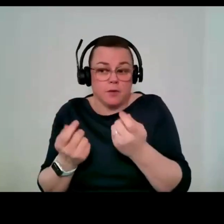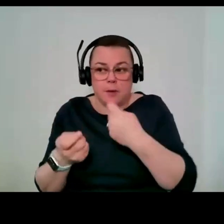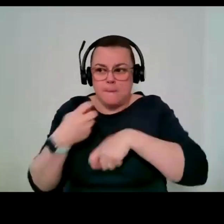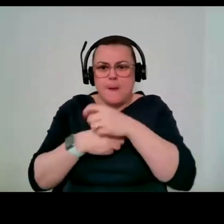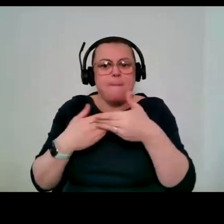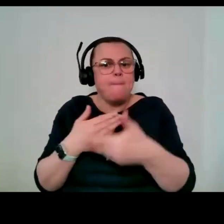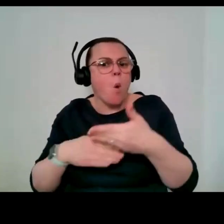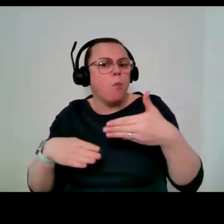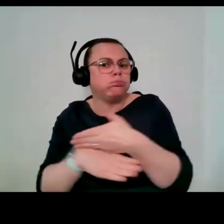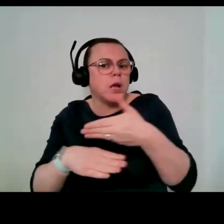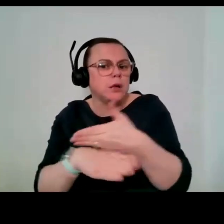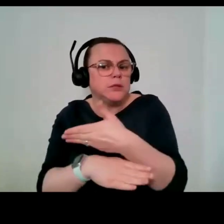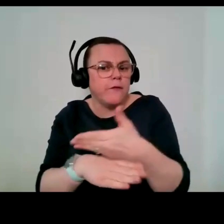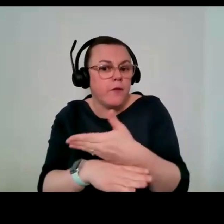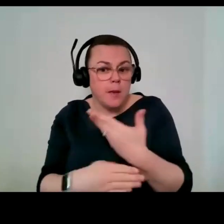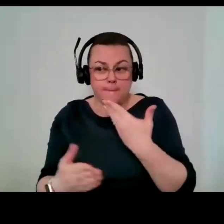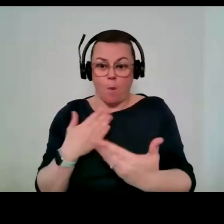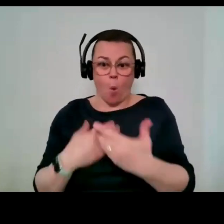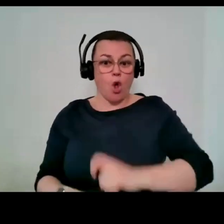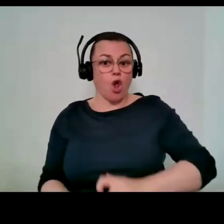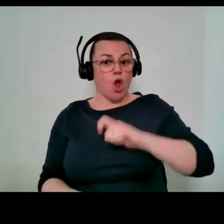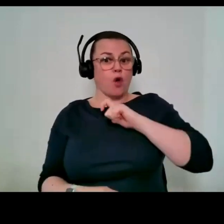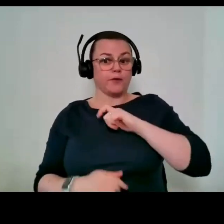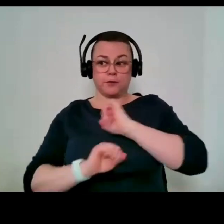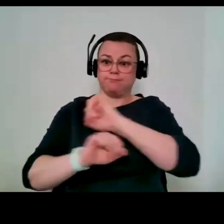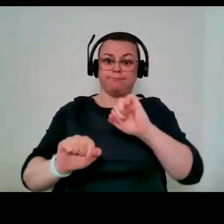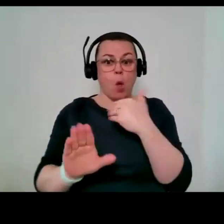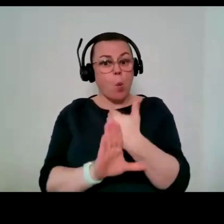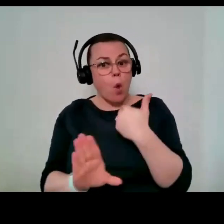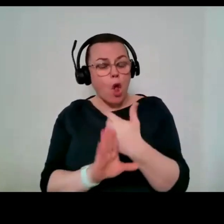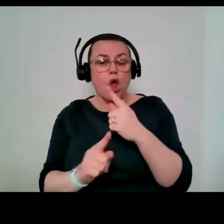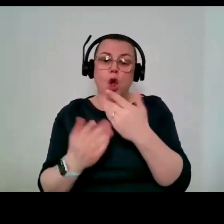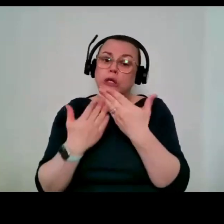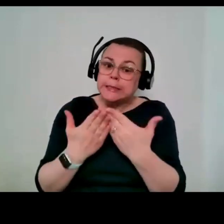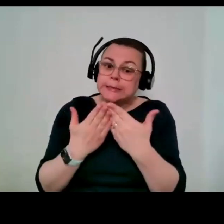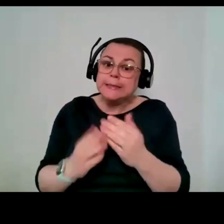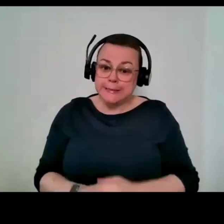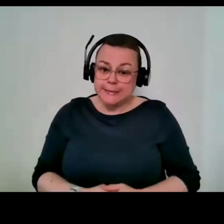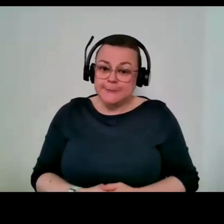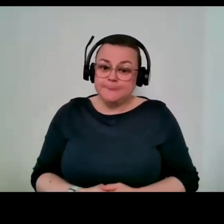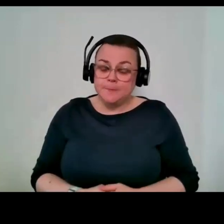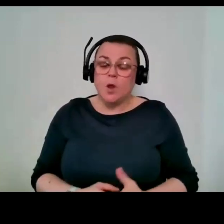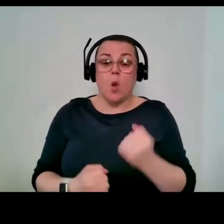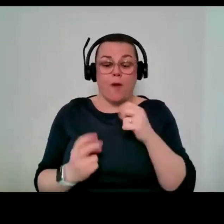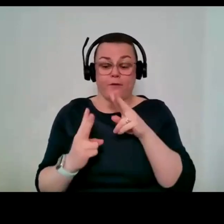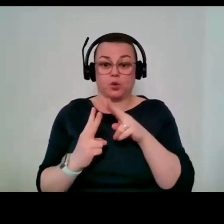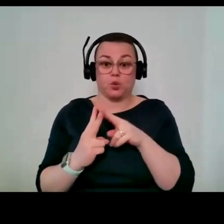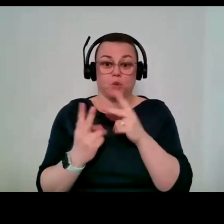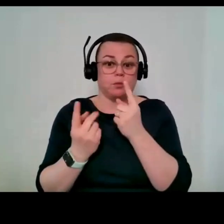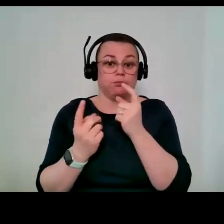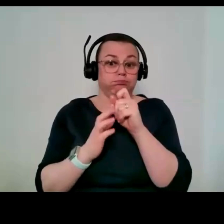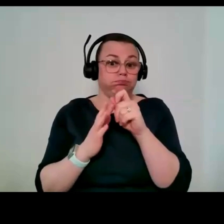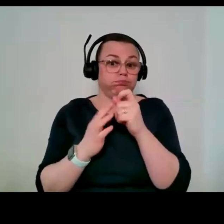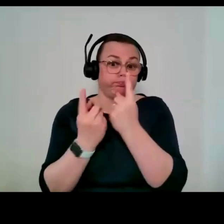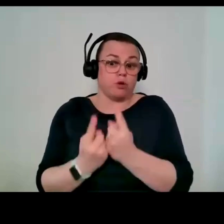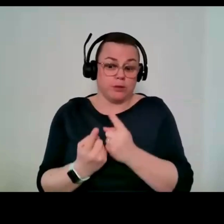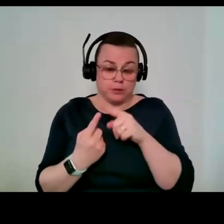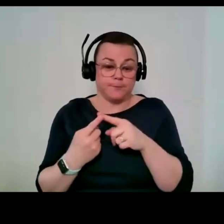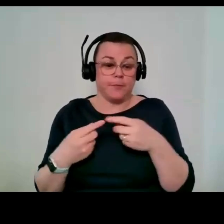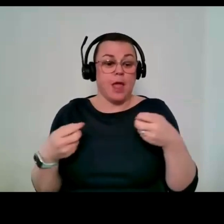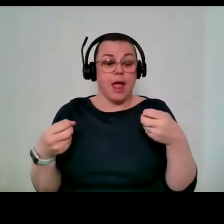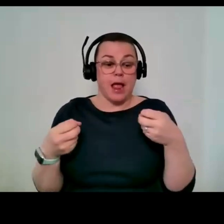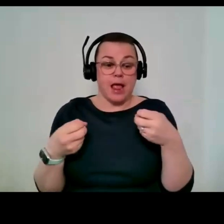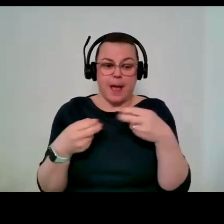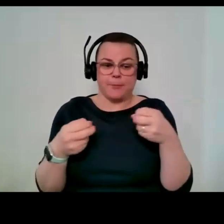productive and more confident in their work or in their studies. So we have two products: Captioned, which